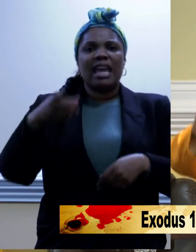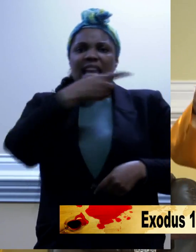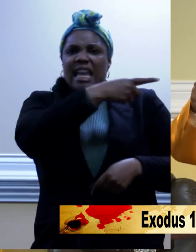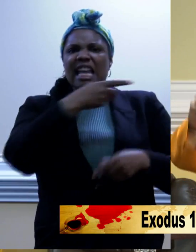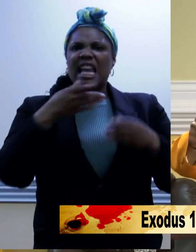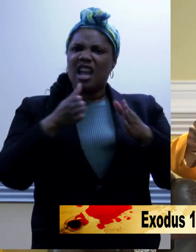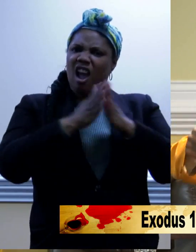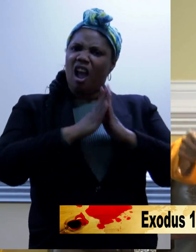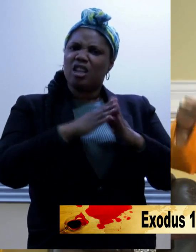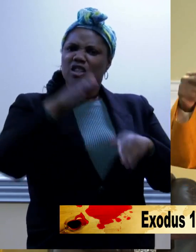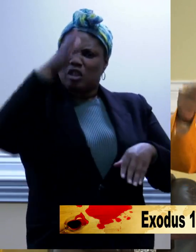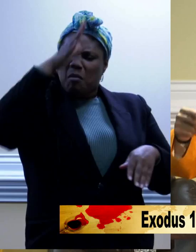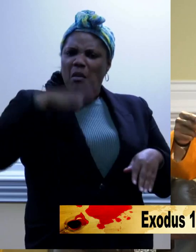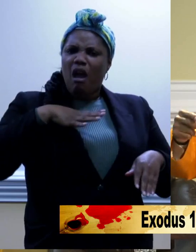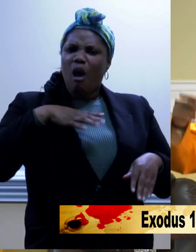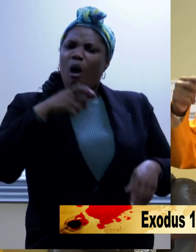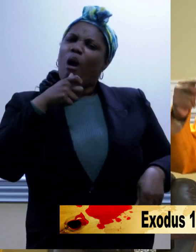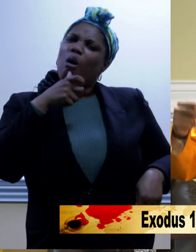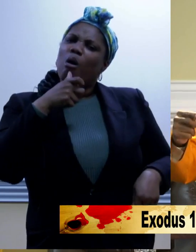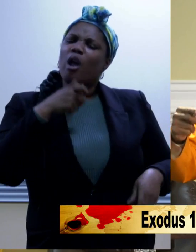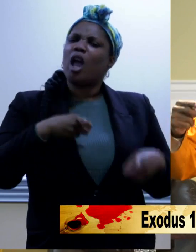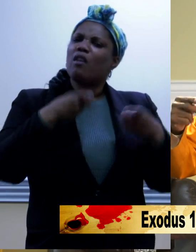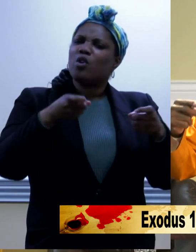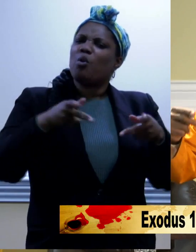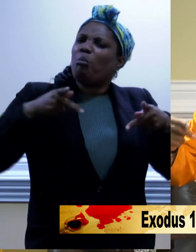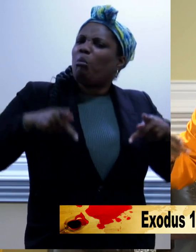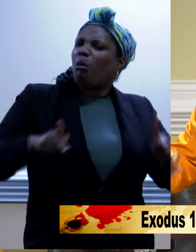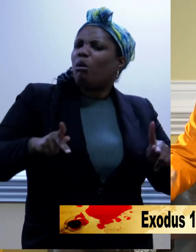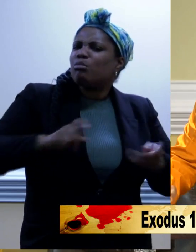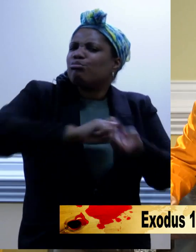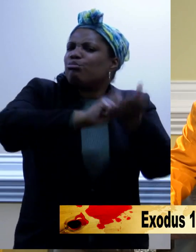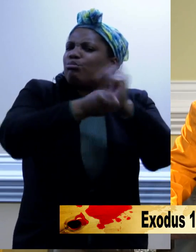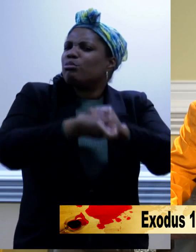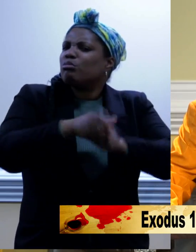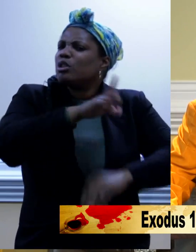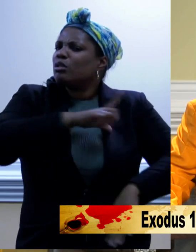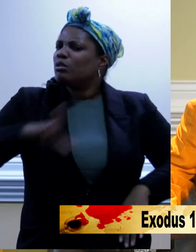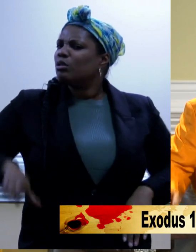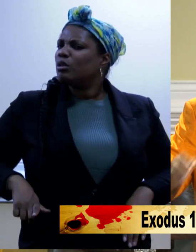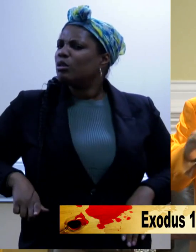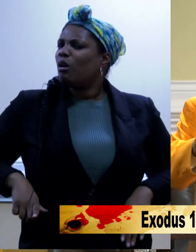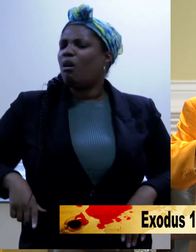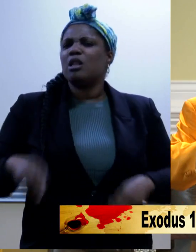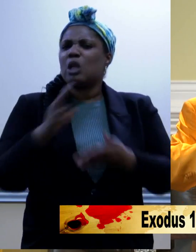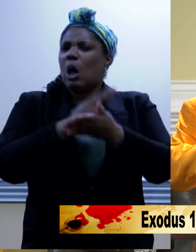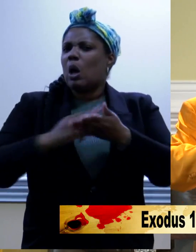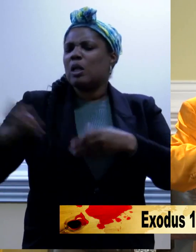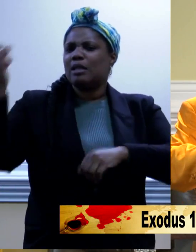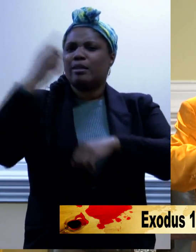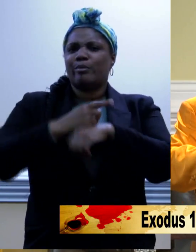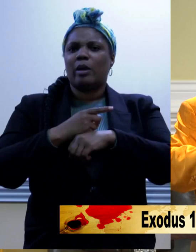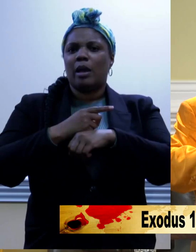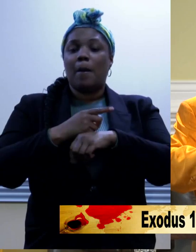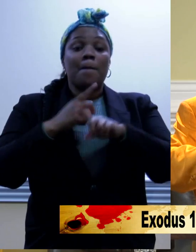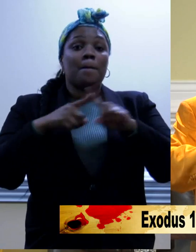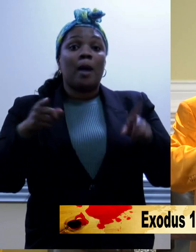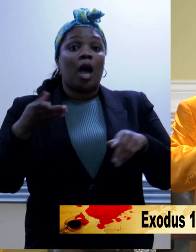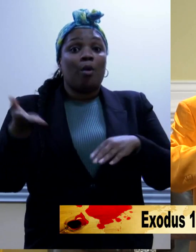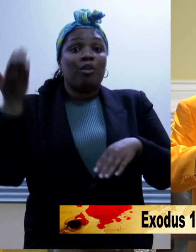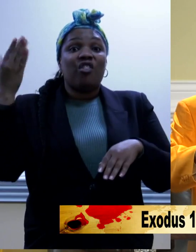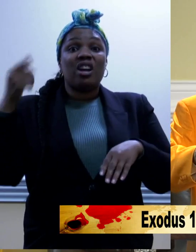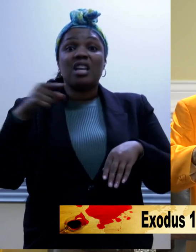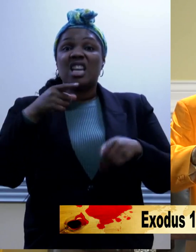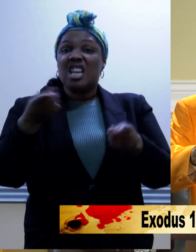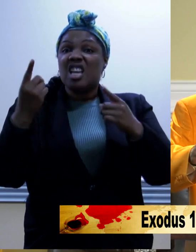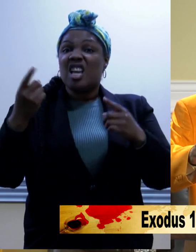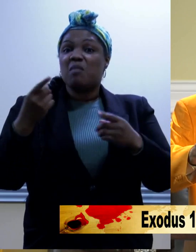you the authority to change the Lord's Sabbath day? But before he come clean, though, you know what I had